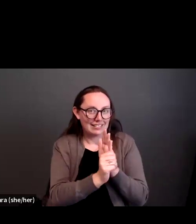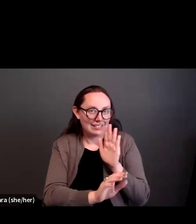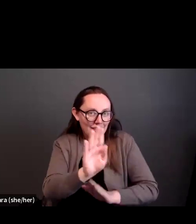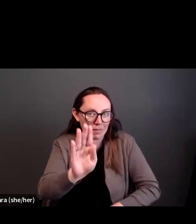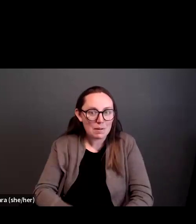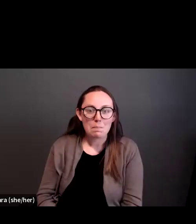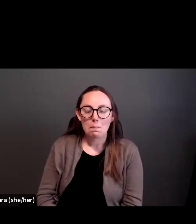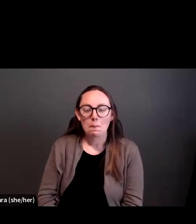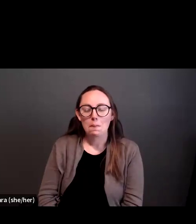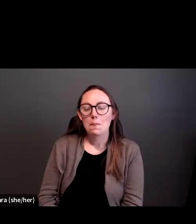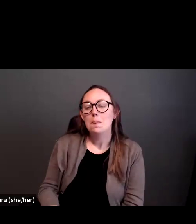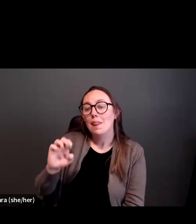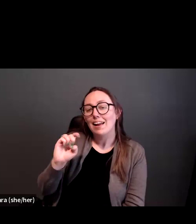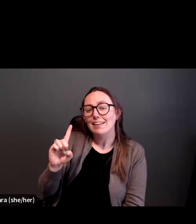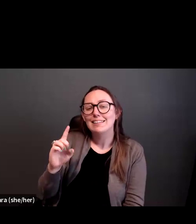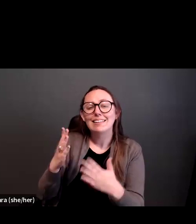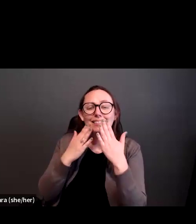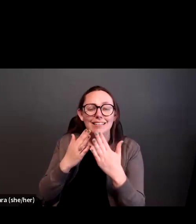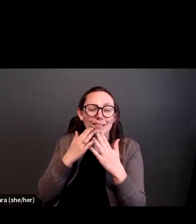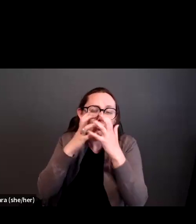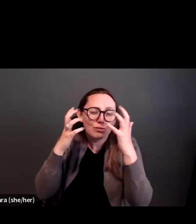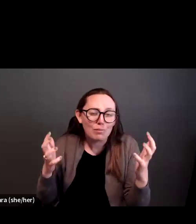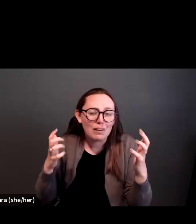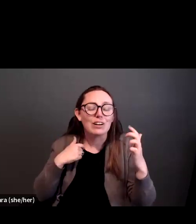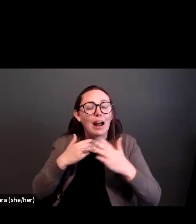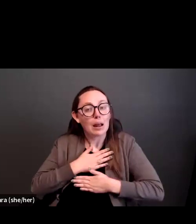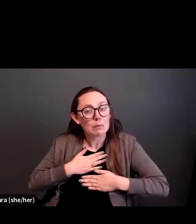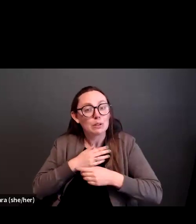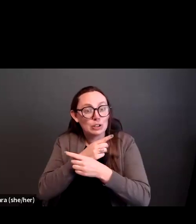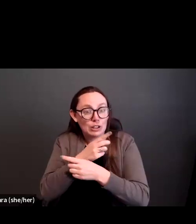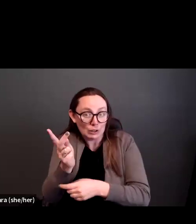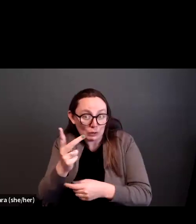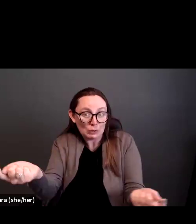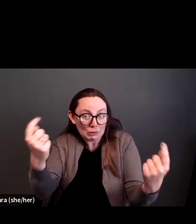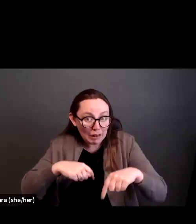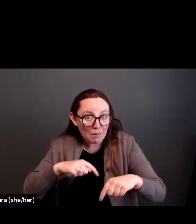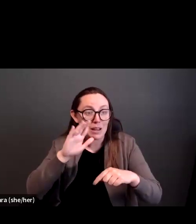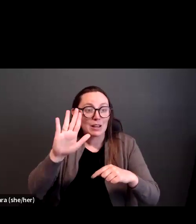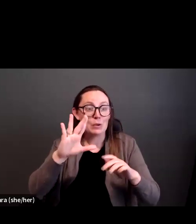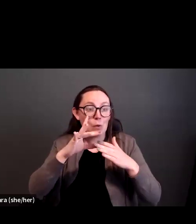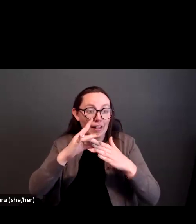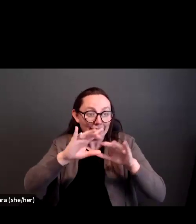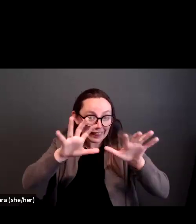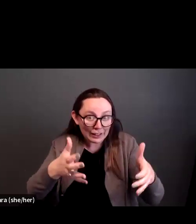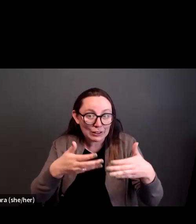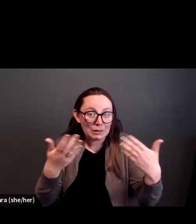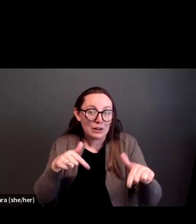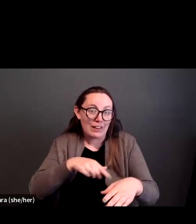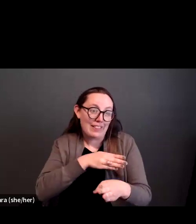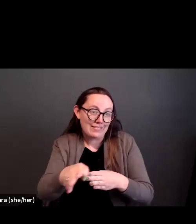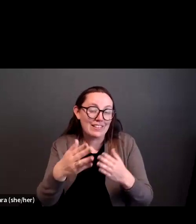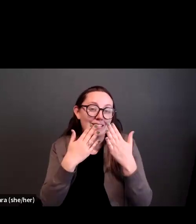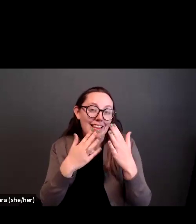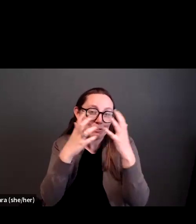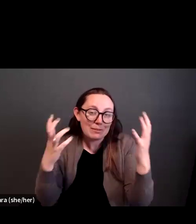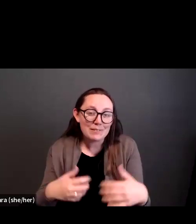coming here and speaking to us about this and your leadership in this field. Yeah, thank you Ditto. all. Good. Yeah.